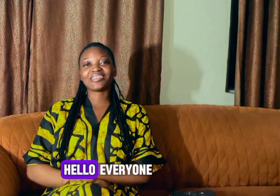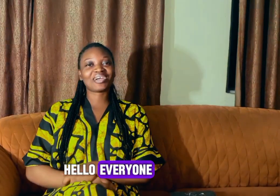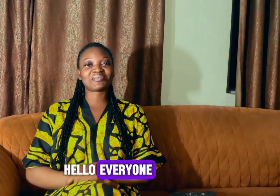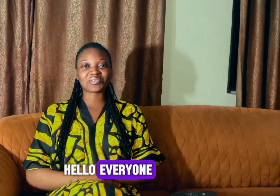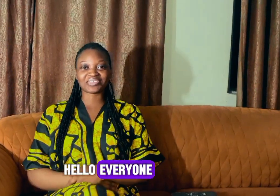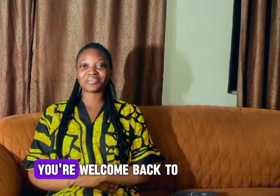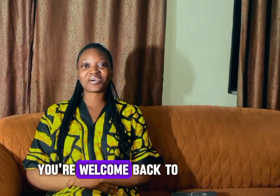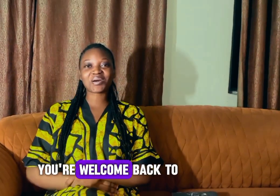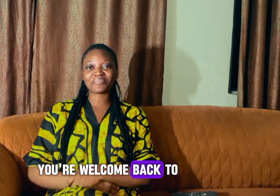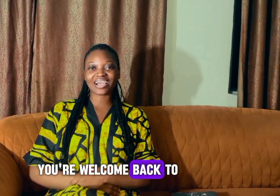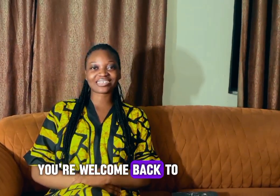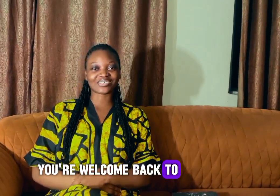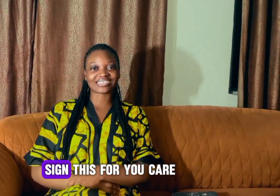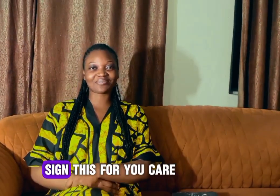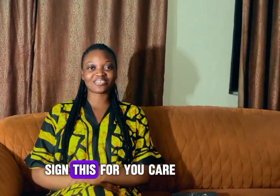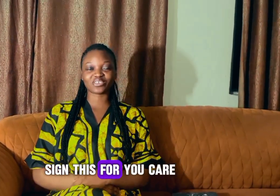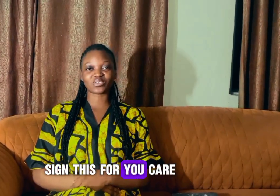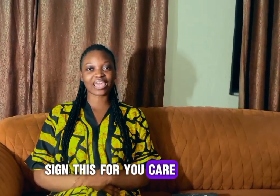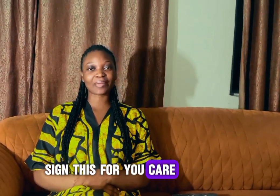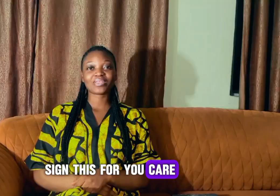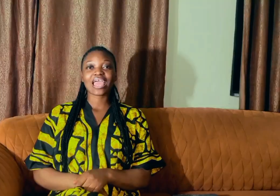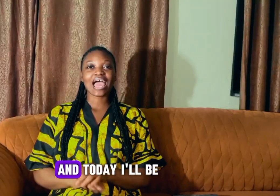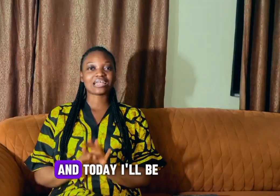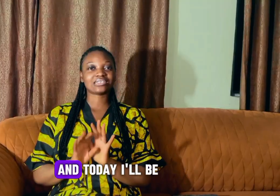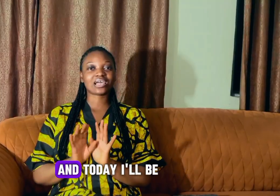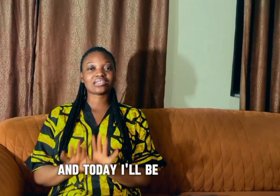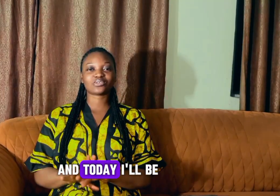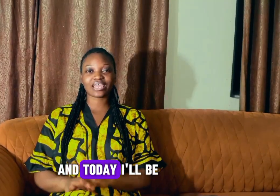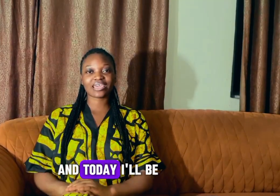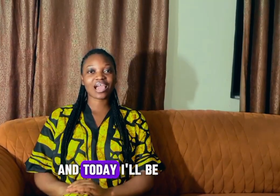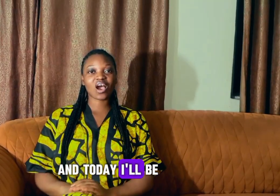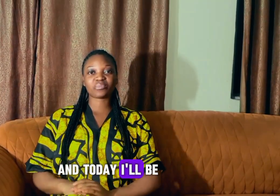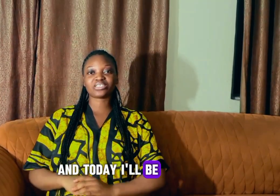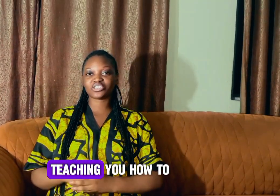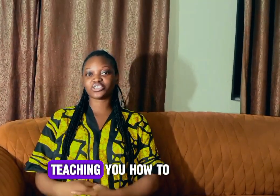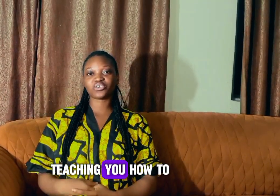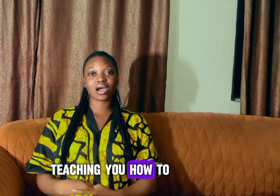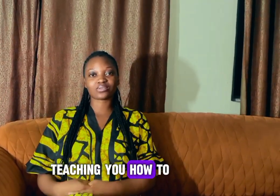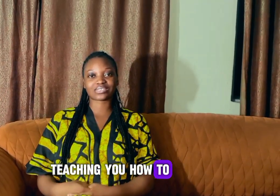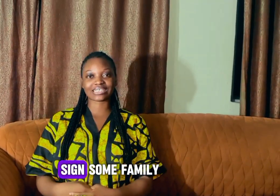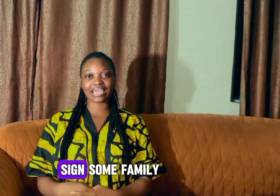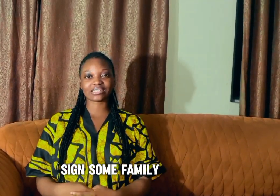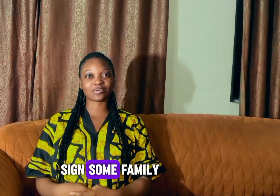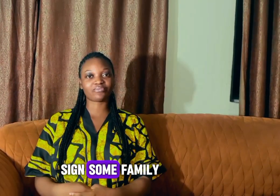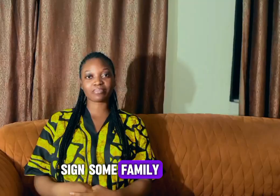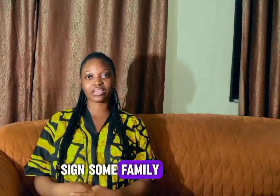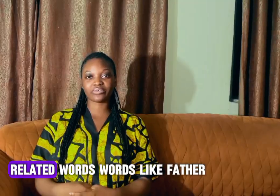Hello everyone, you're welcome back to Sign with Felipe, and today I'll be teaching you how to sign some family